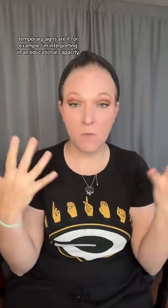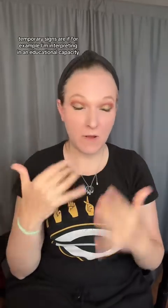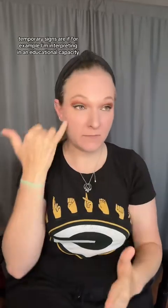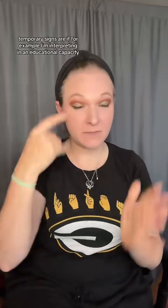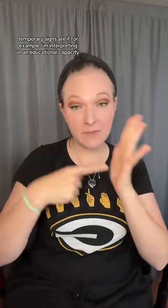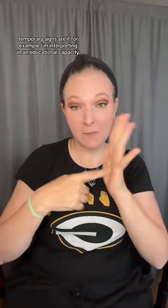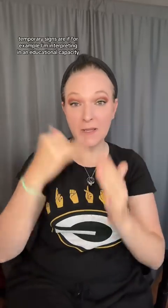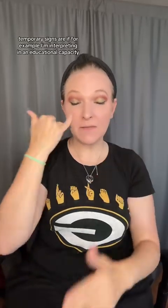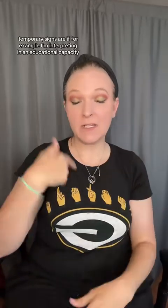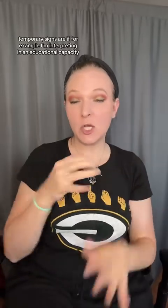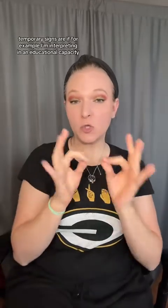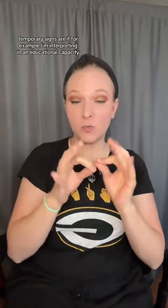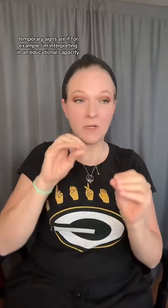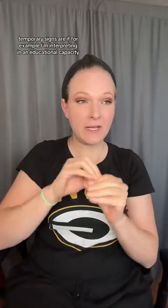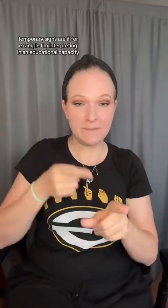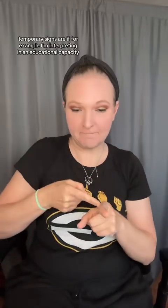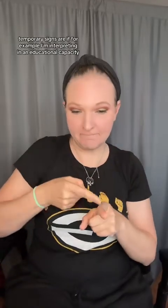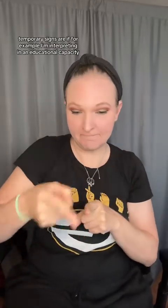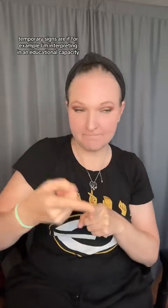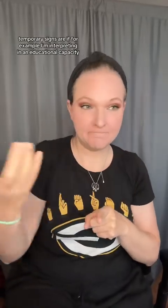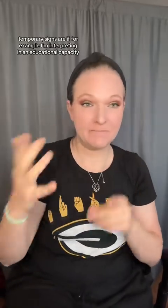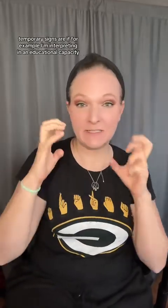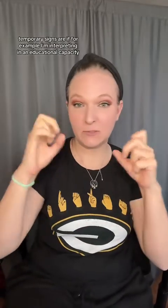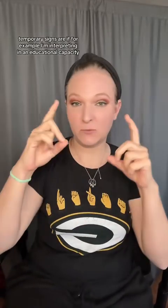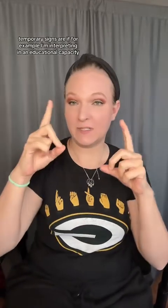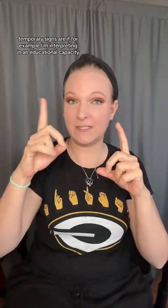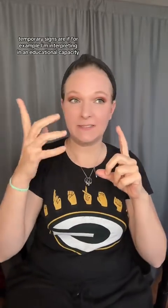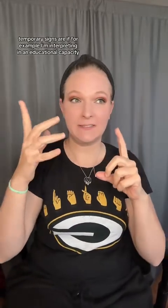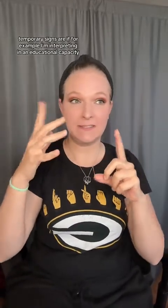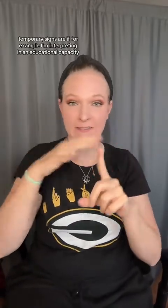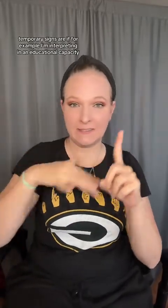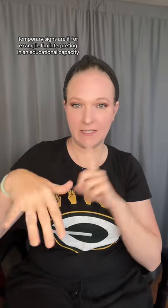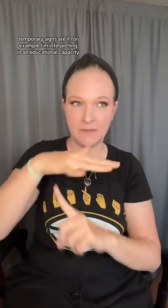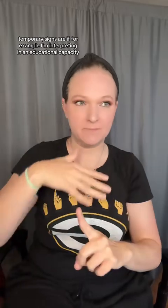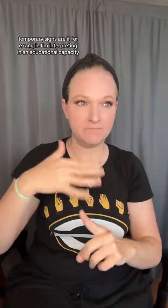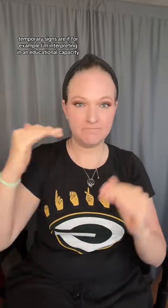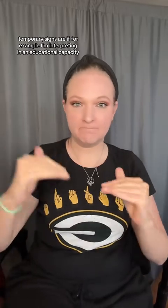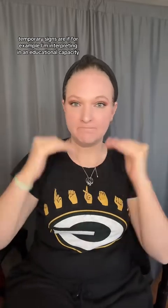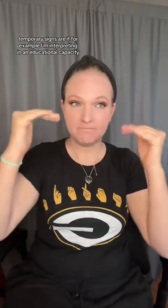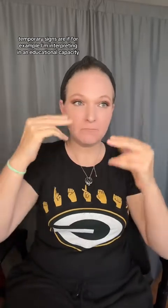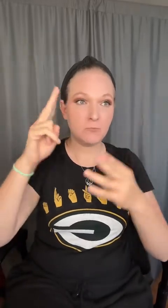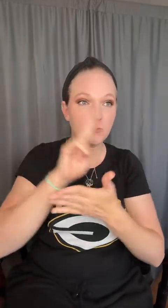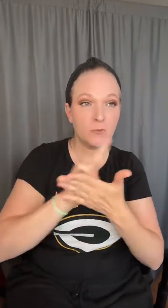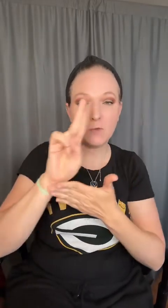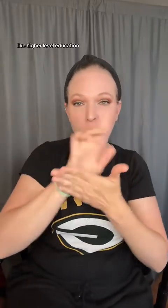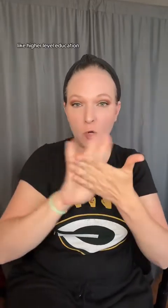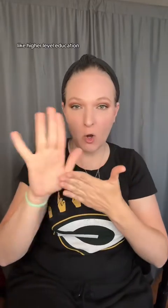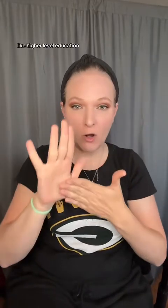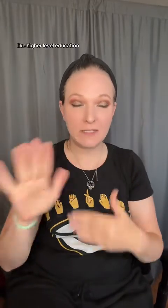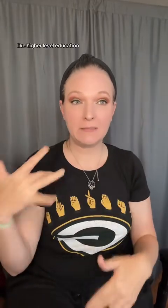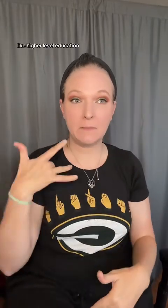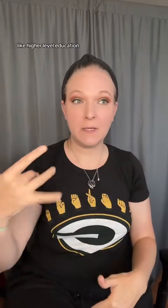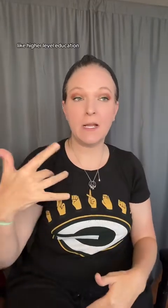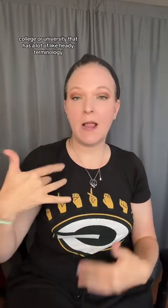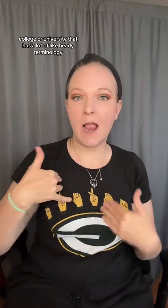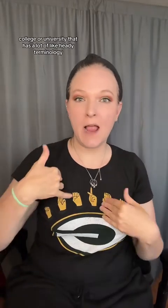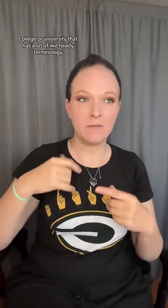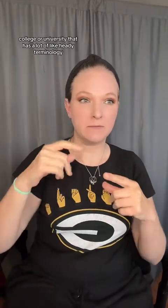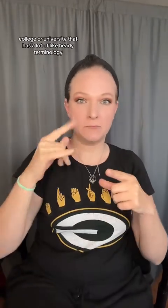Temporary signs are if, for example, I'm interpreting in an educational capacity, like higher level education, college or university, that